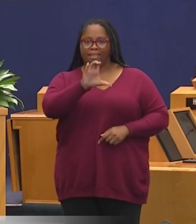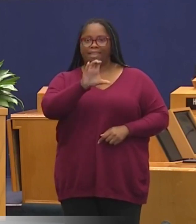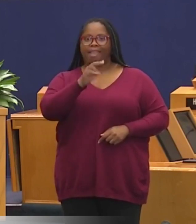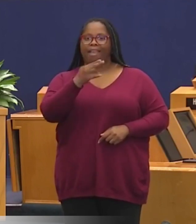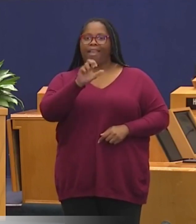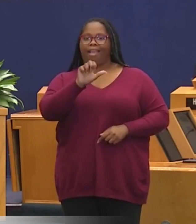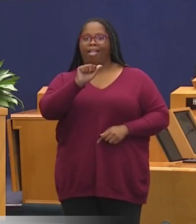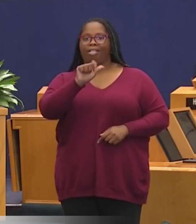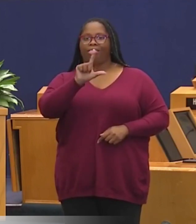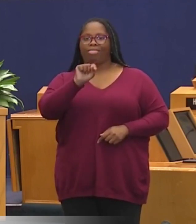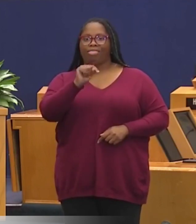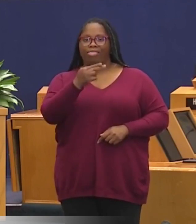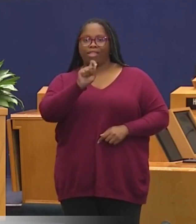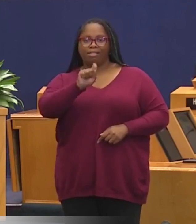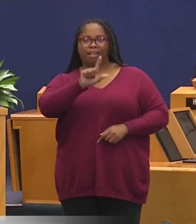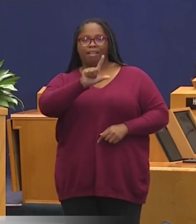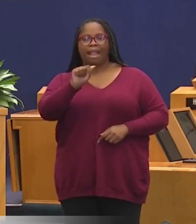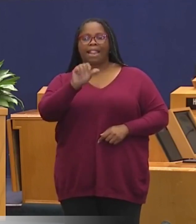www.publichealth.lacounty.gov.